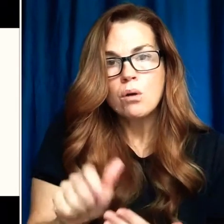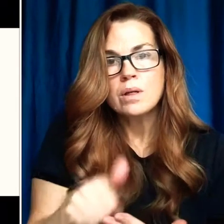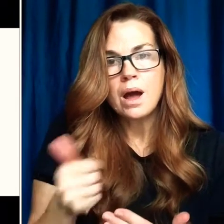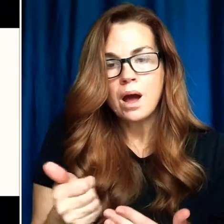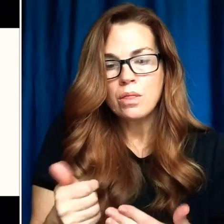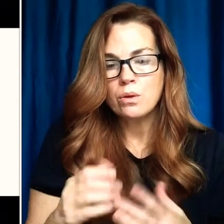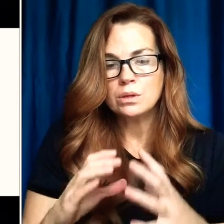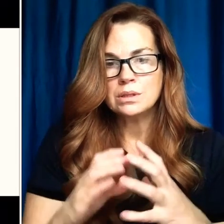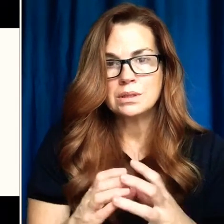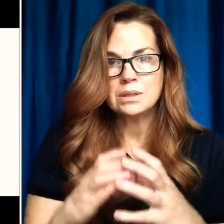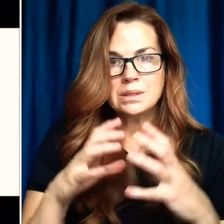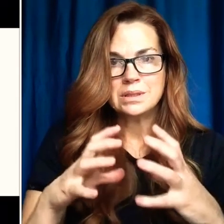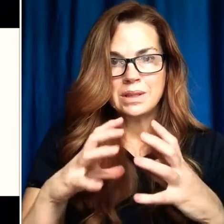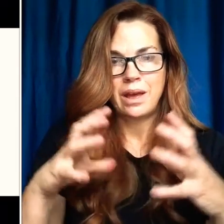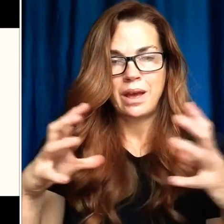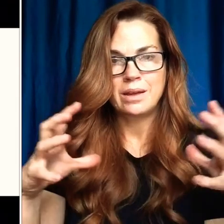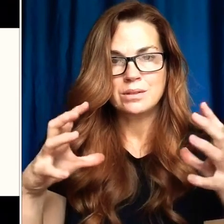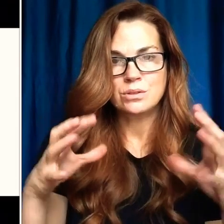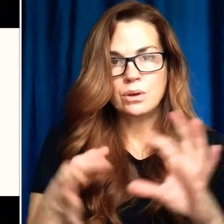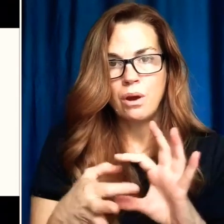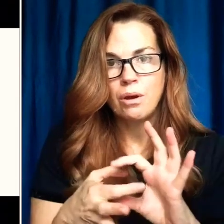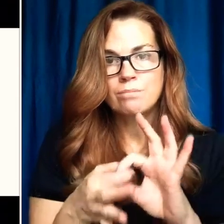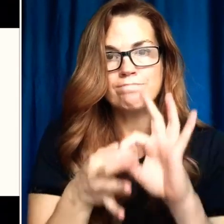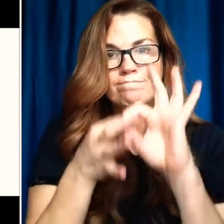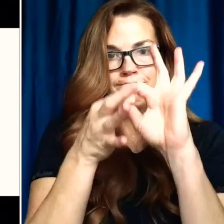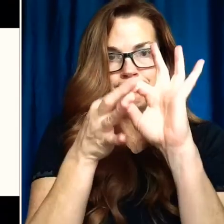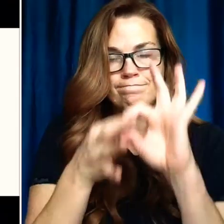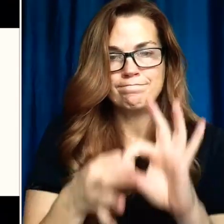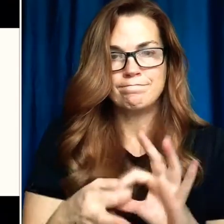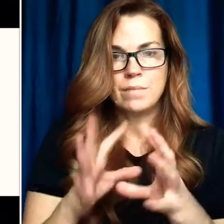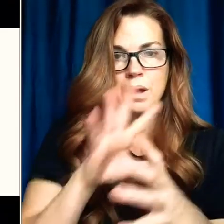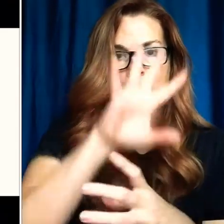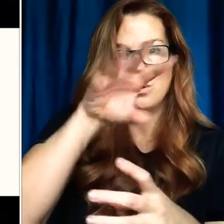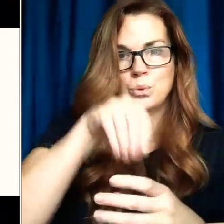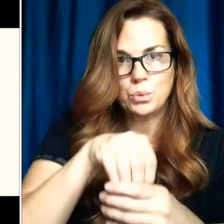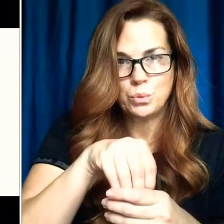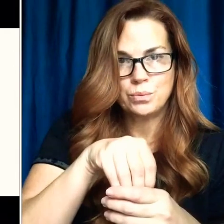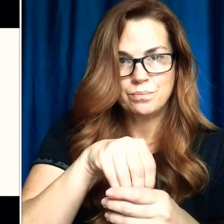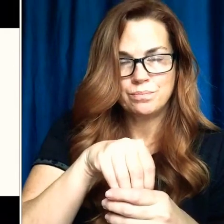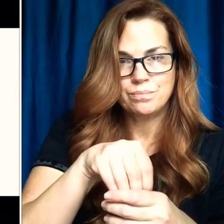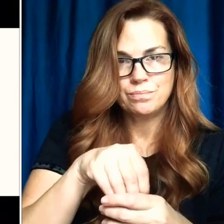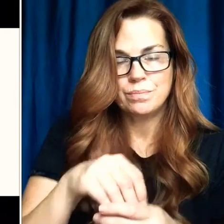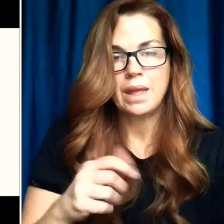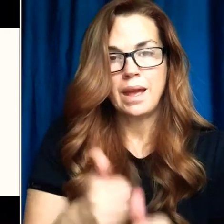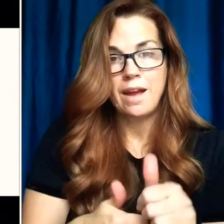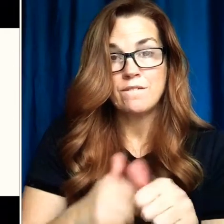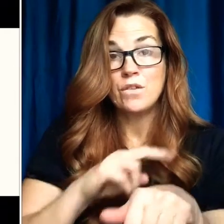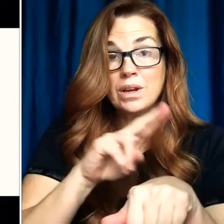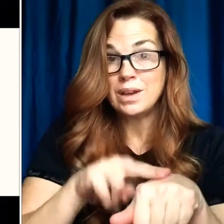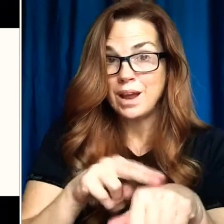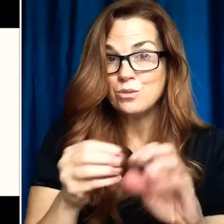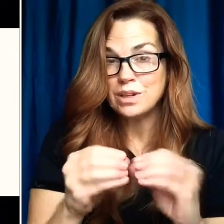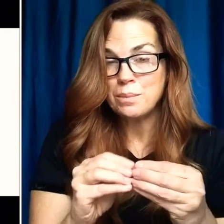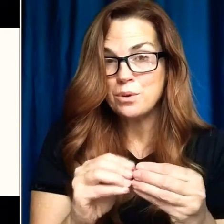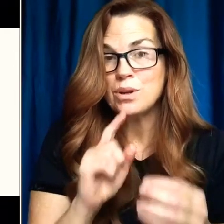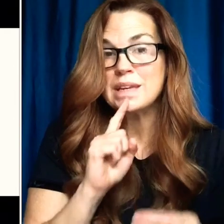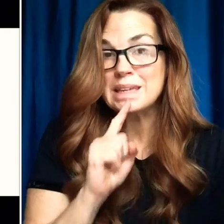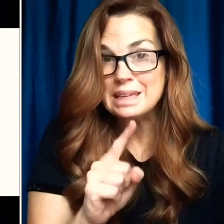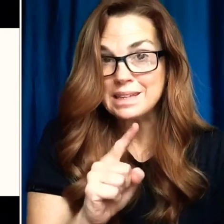numbers. Every natural number is a whole number, which is an integer, which then is a rational